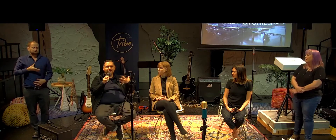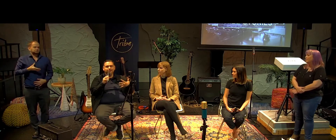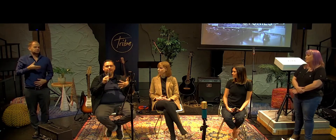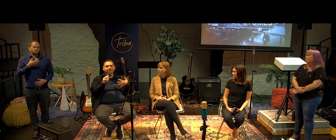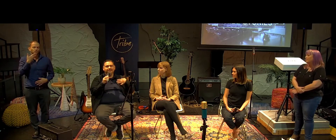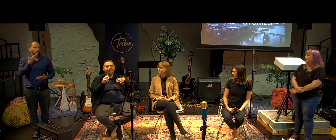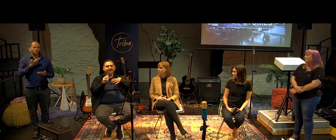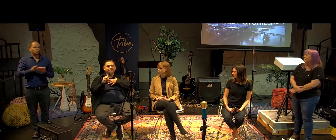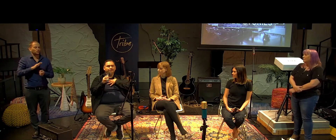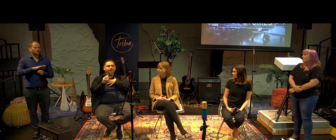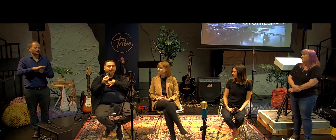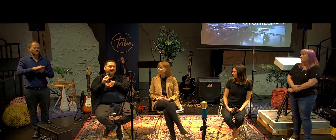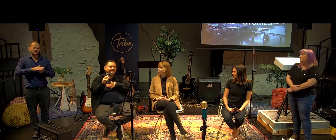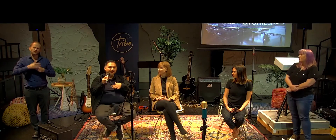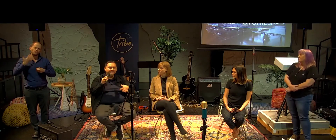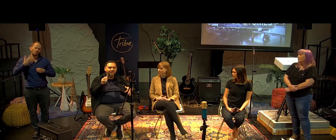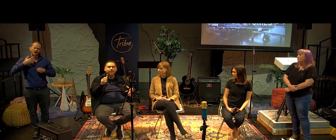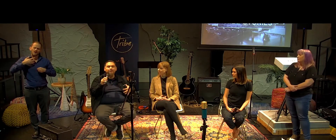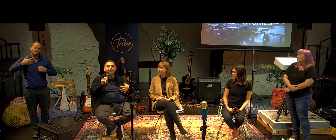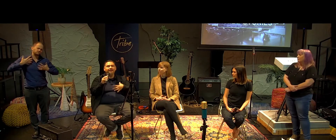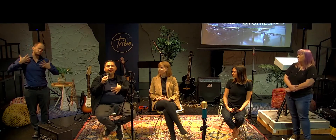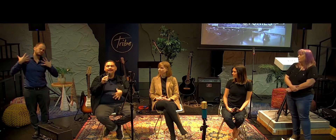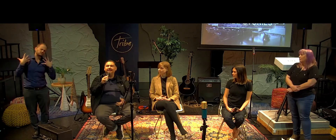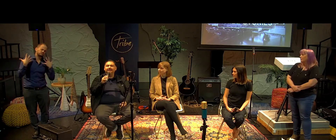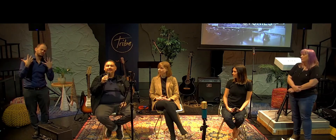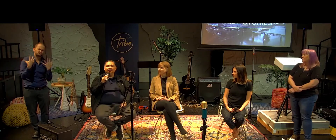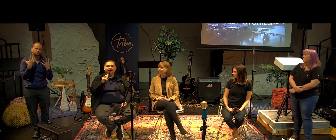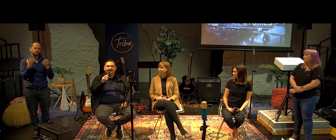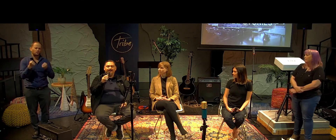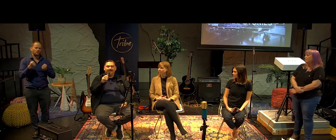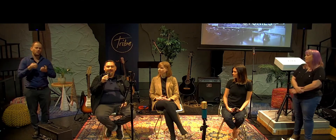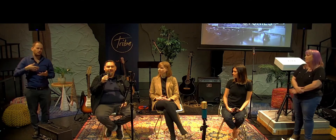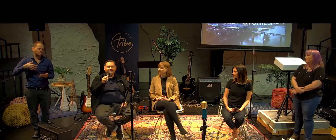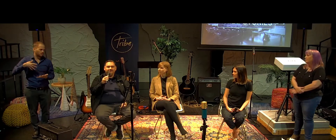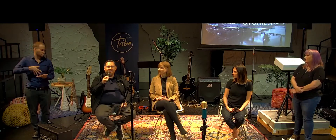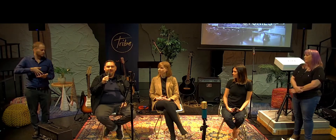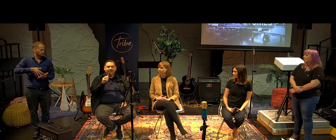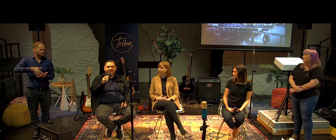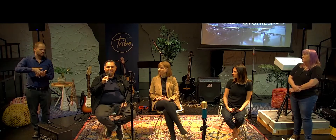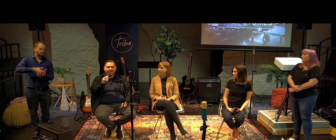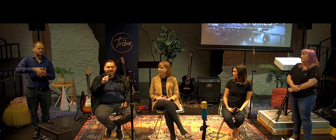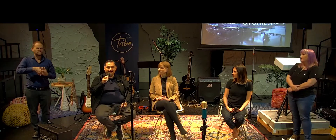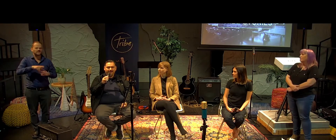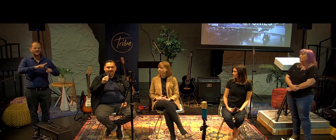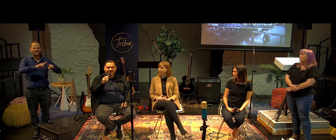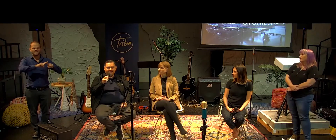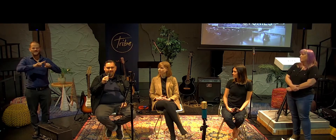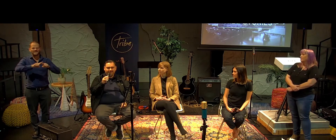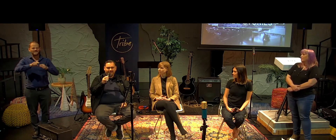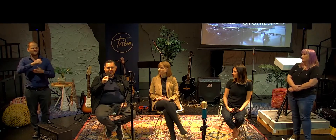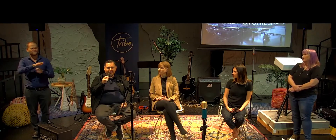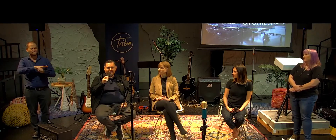so pervasive. It had roots in so many areas of my life.